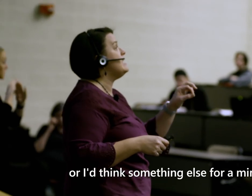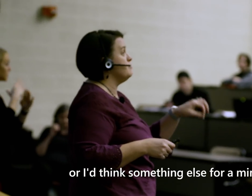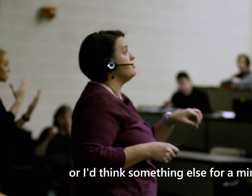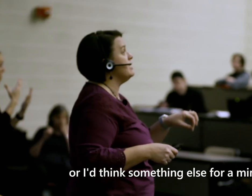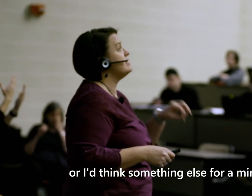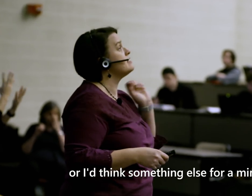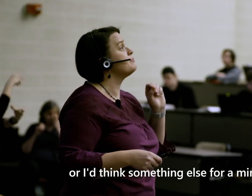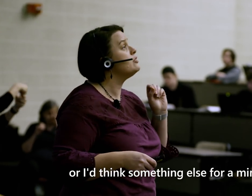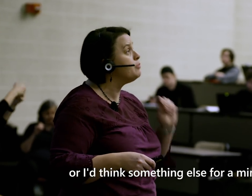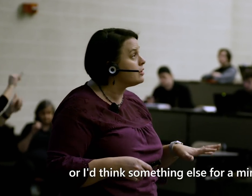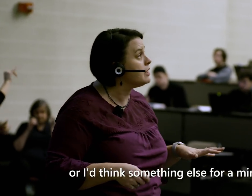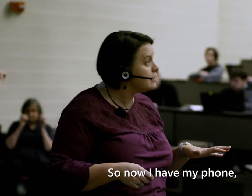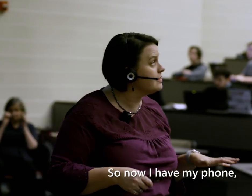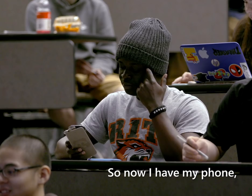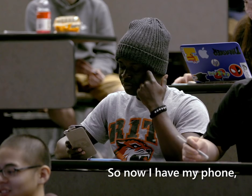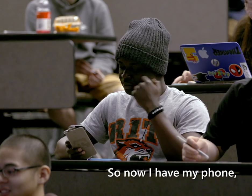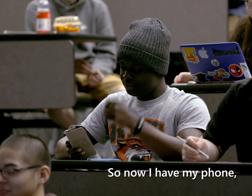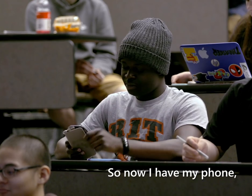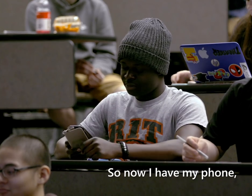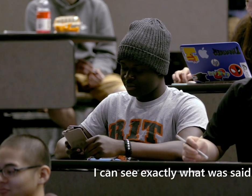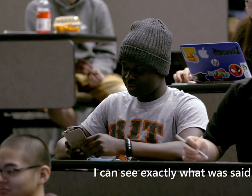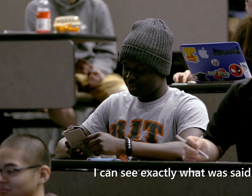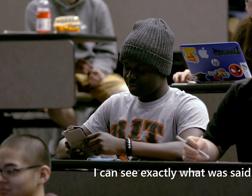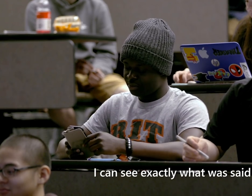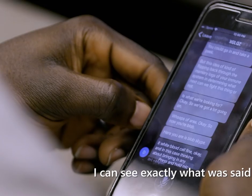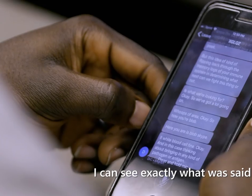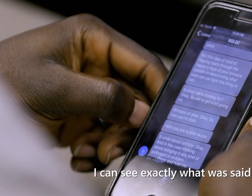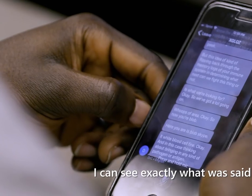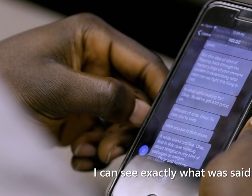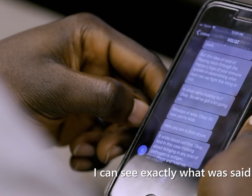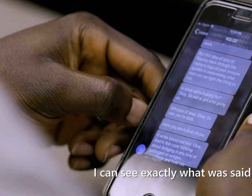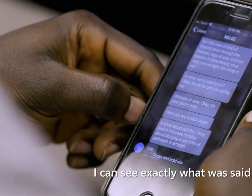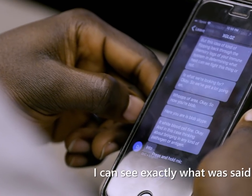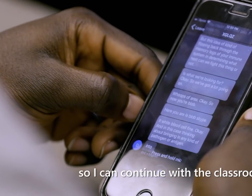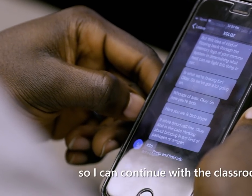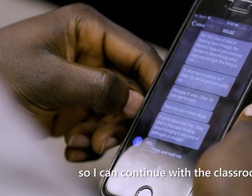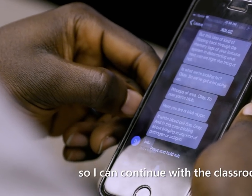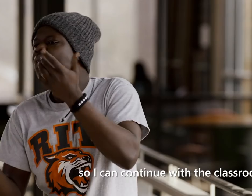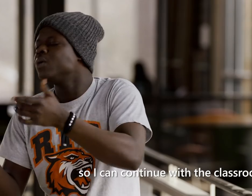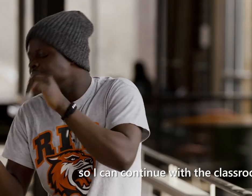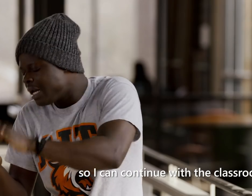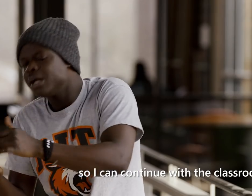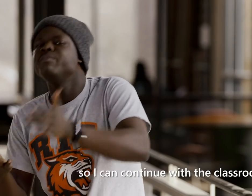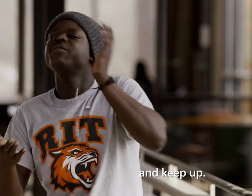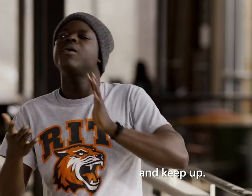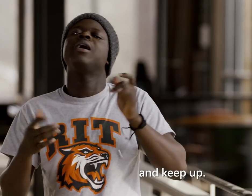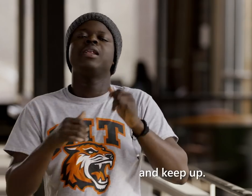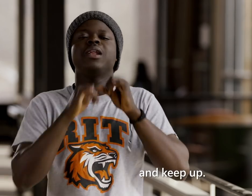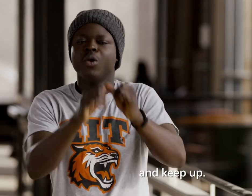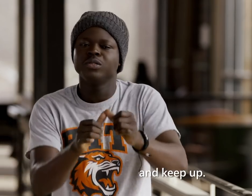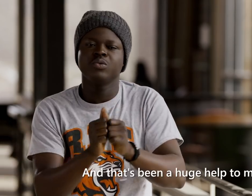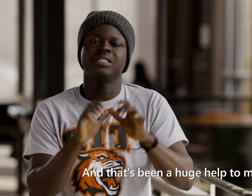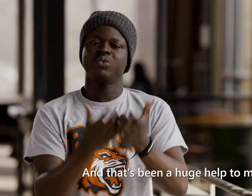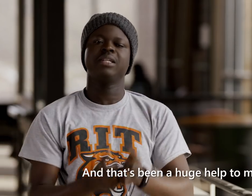or I'd think something else for a minute. So now that I have my phone, I can see exactly what was said, so I can continue with the classroom and keep